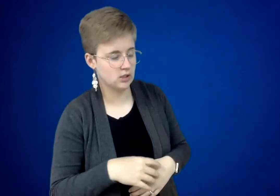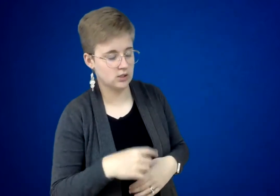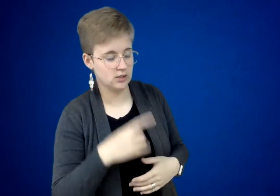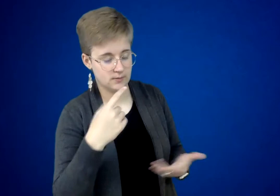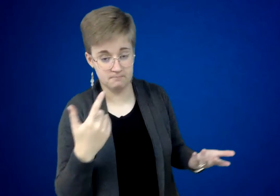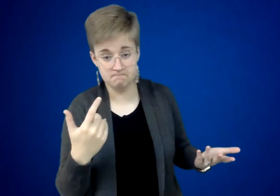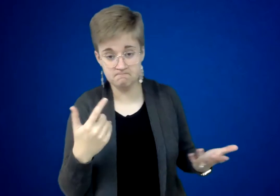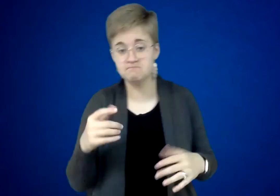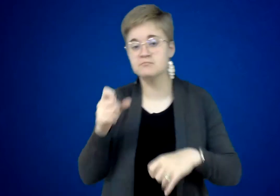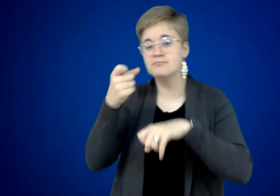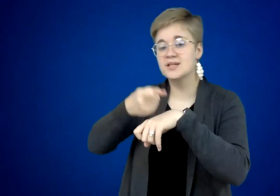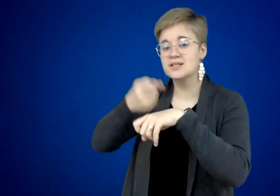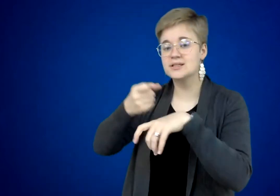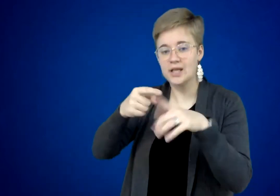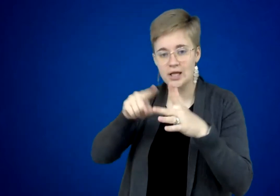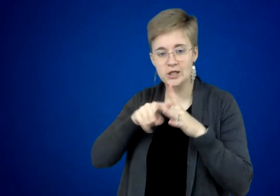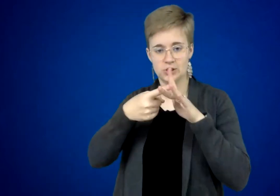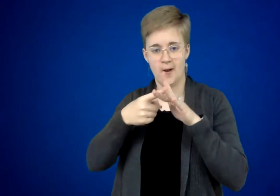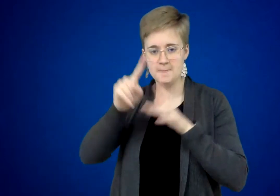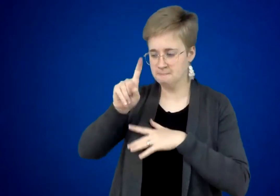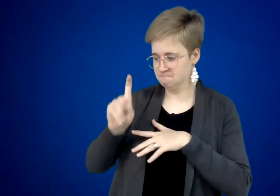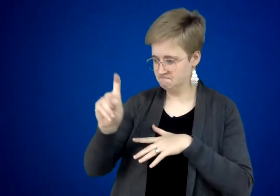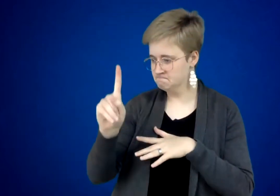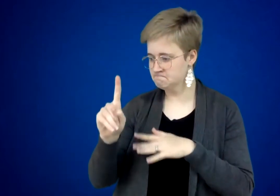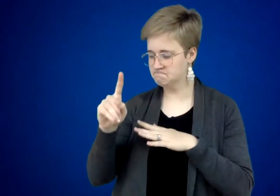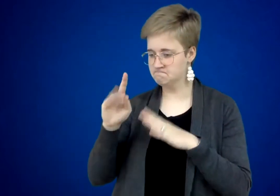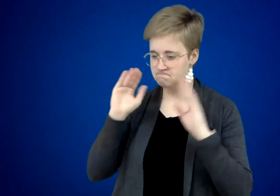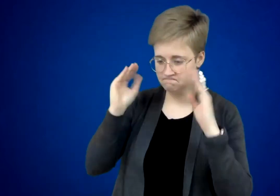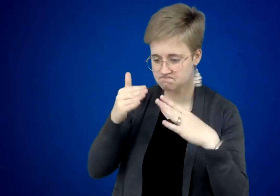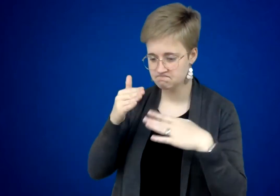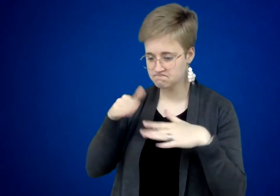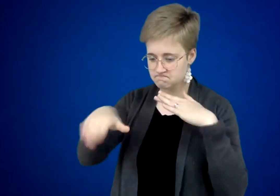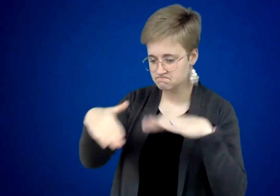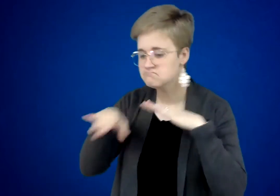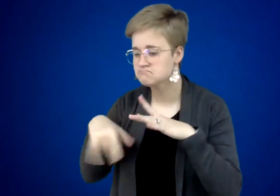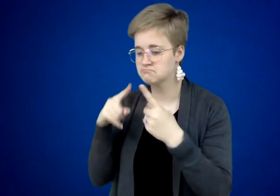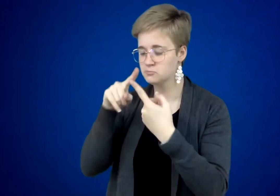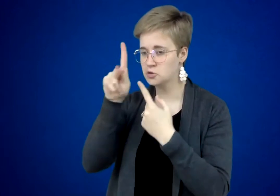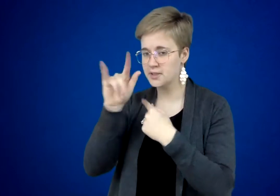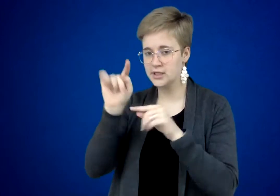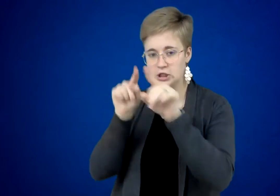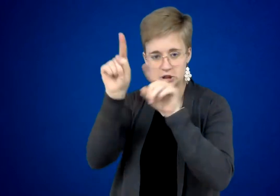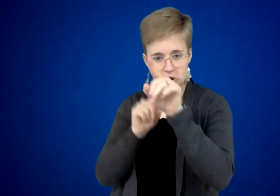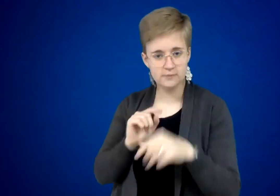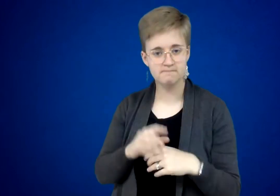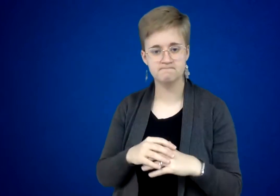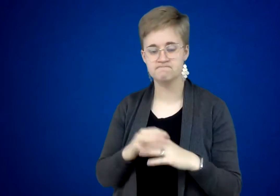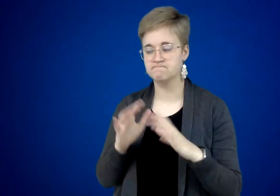Sistine started walking purposefully toward the Kentucky Star. She talked to Rob without looking back.